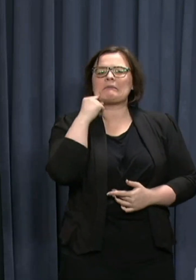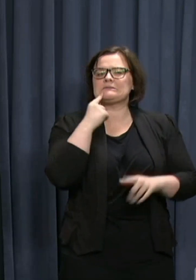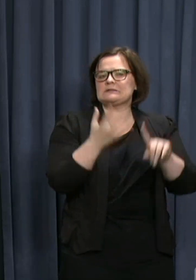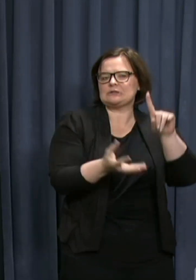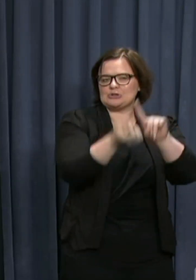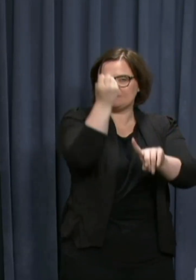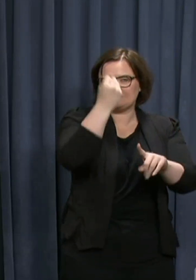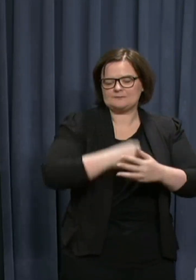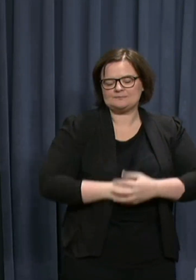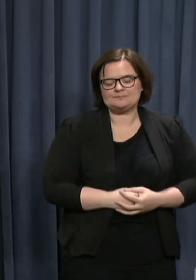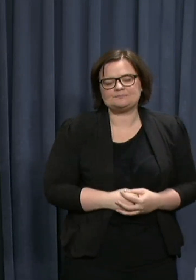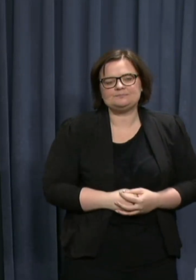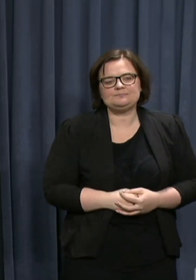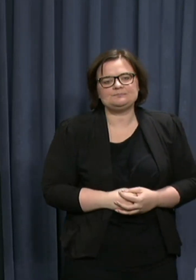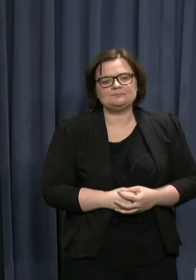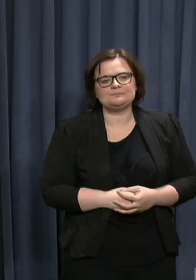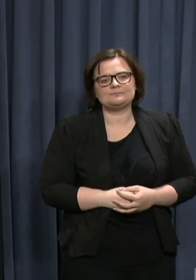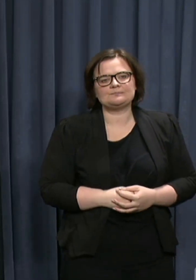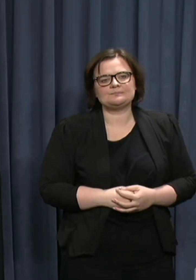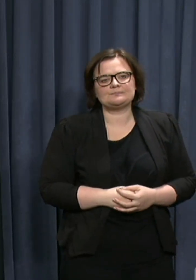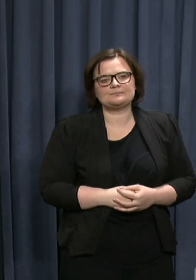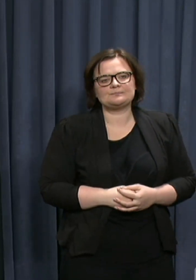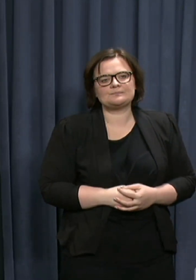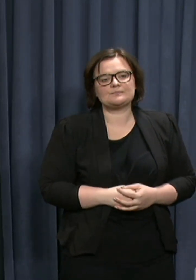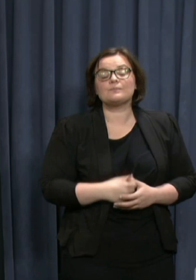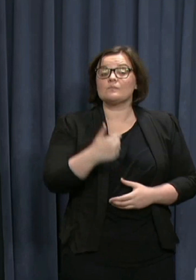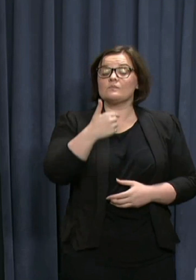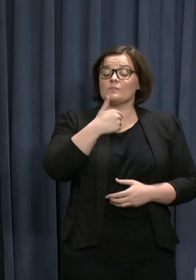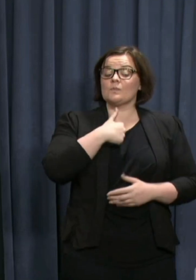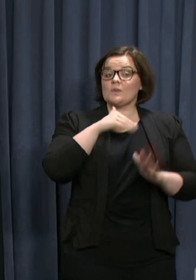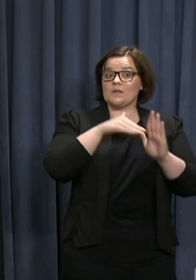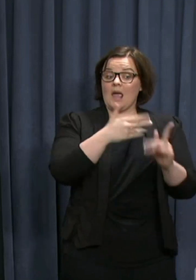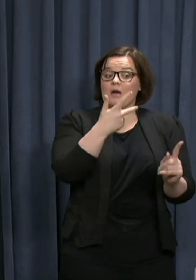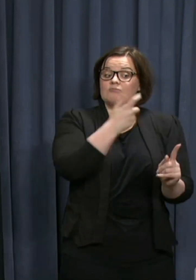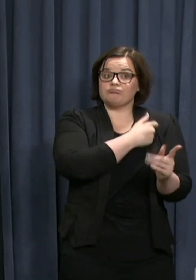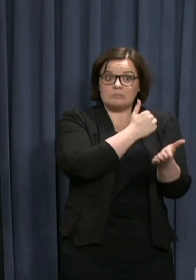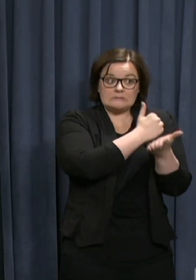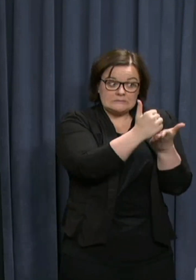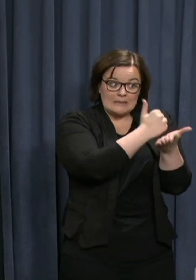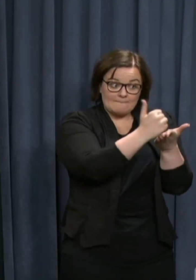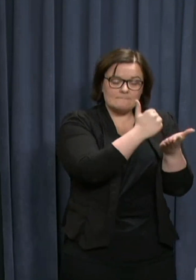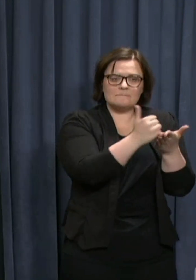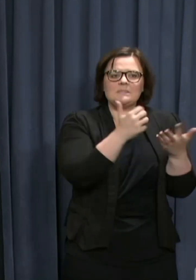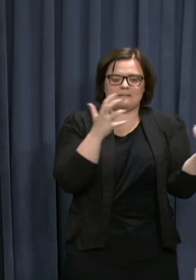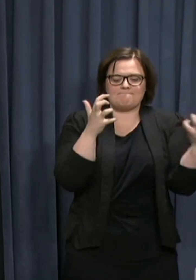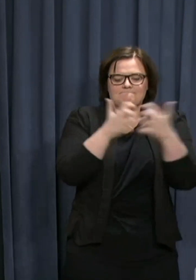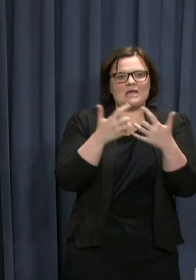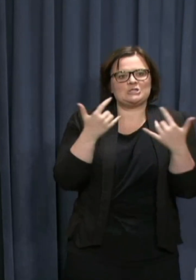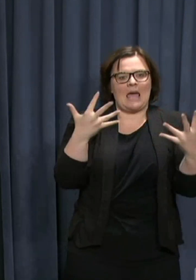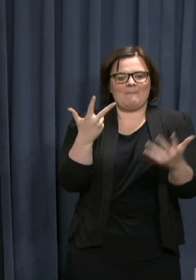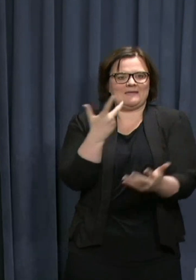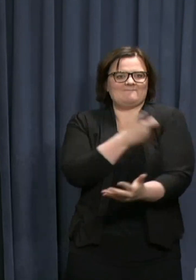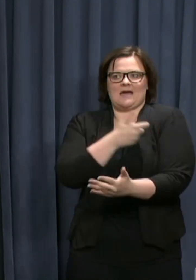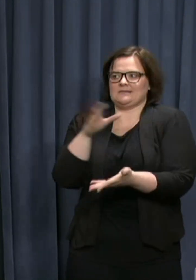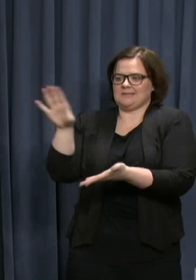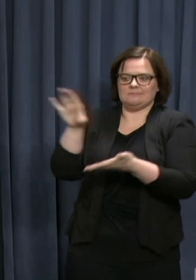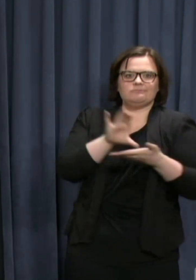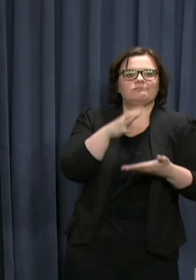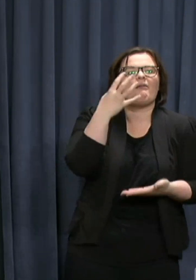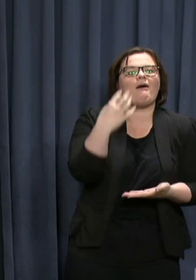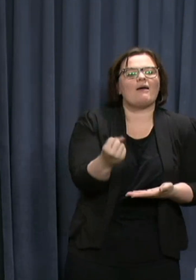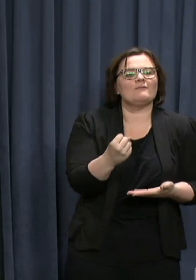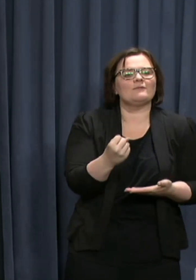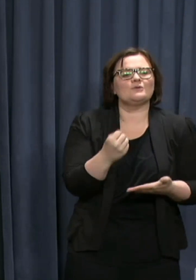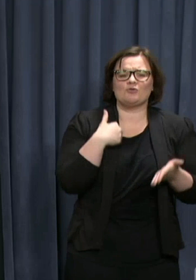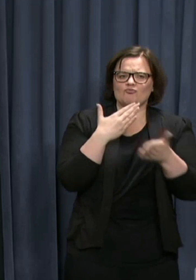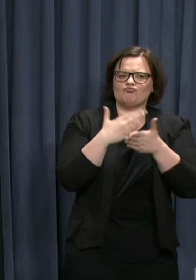current vaccination rates are in line with the supply of the vaccine, and a credit to each and every West Australian who has rolled up and